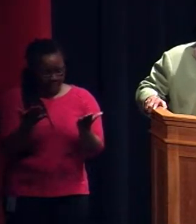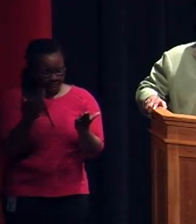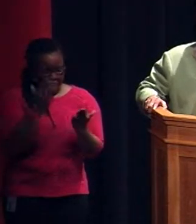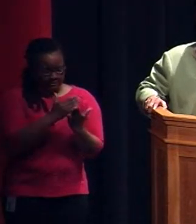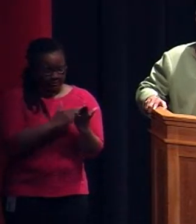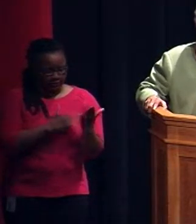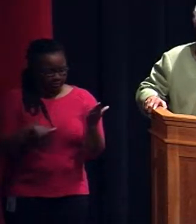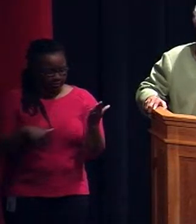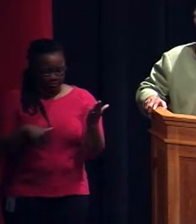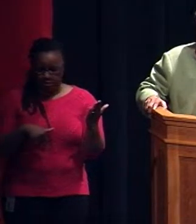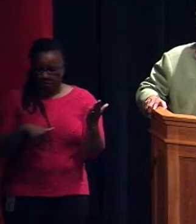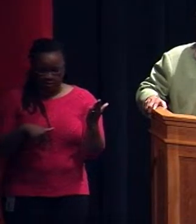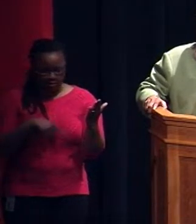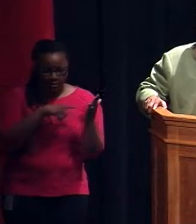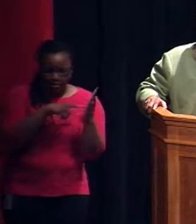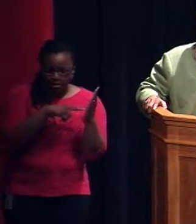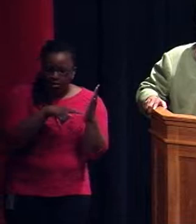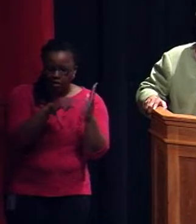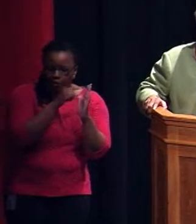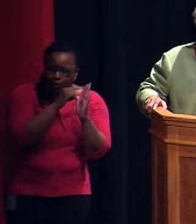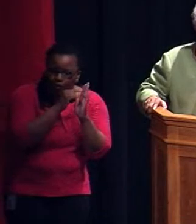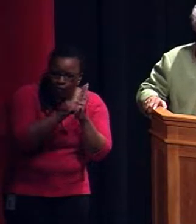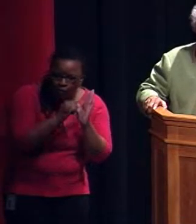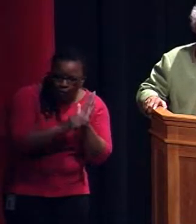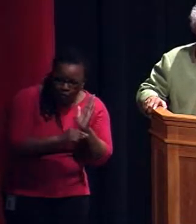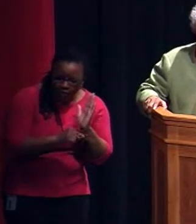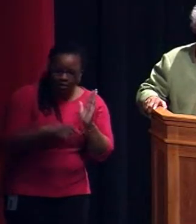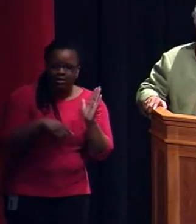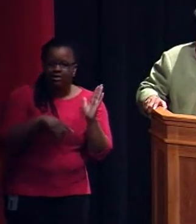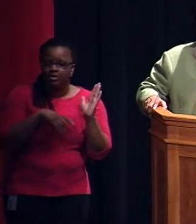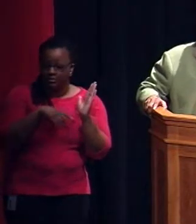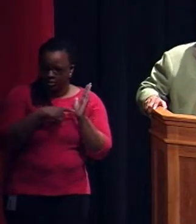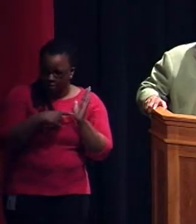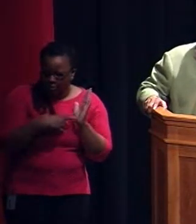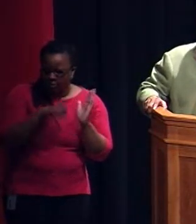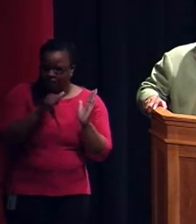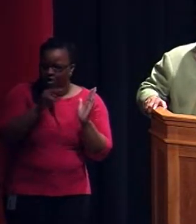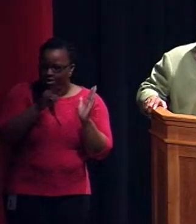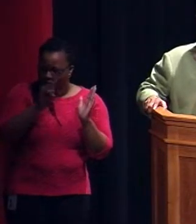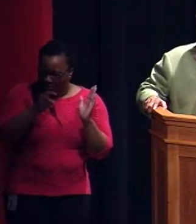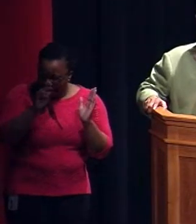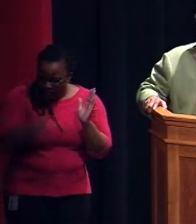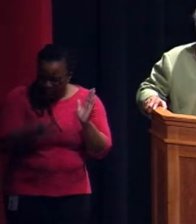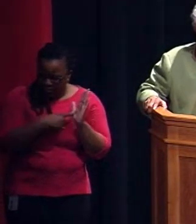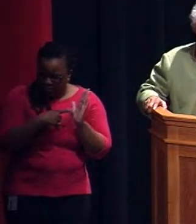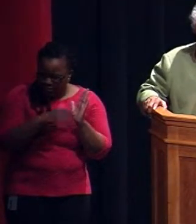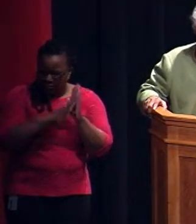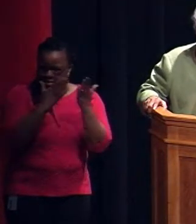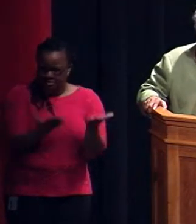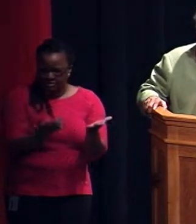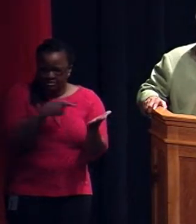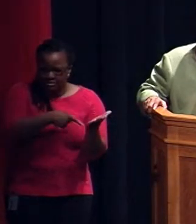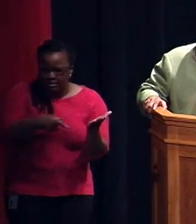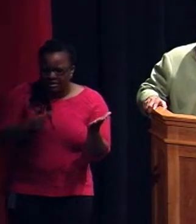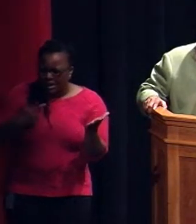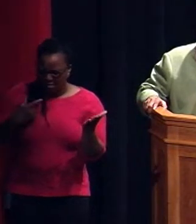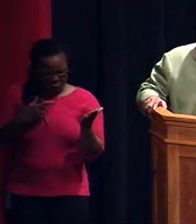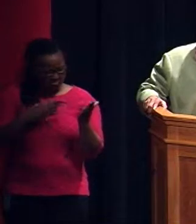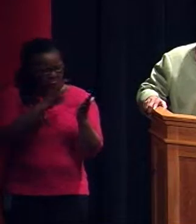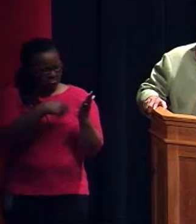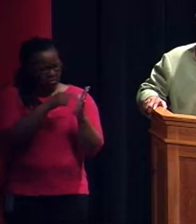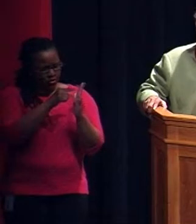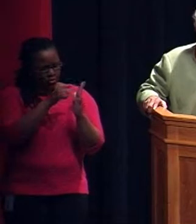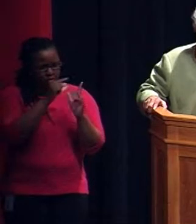already knew how to spell all of the muscles, all of the bones. I was the only one in my class that did. I could even do latissimus dorsi